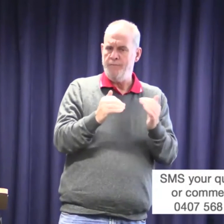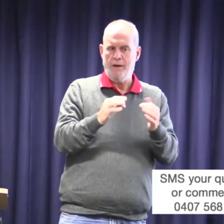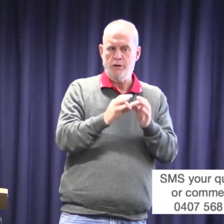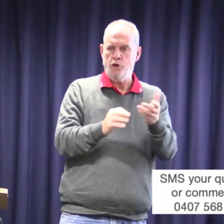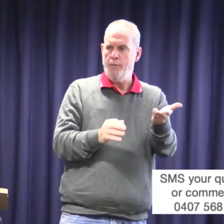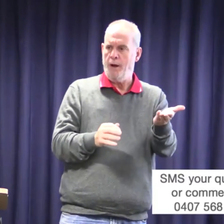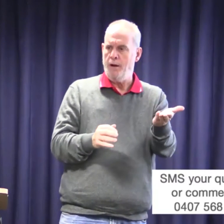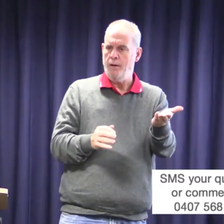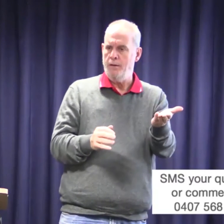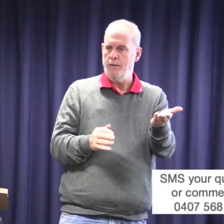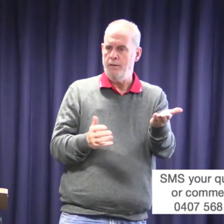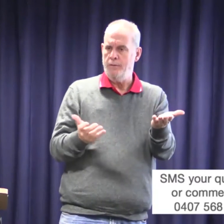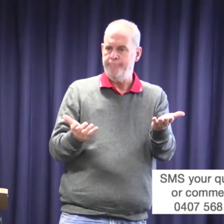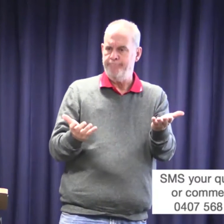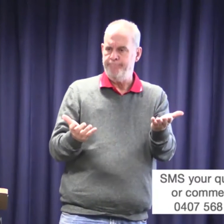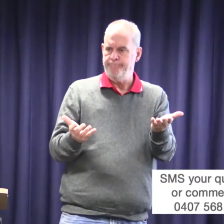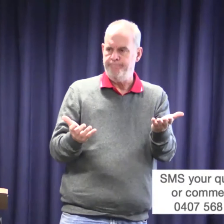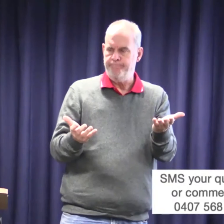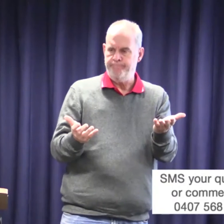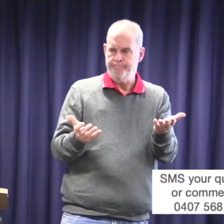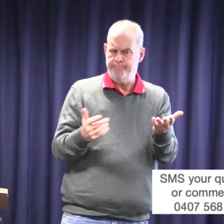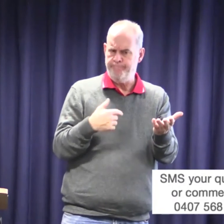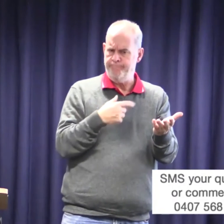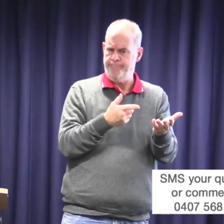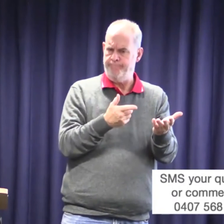they're confused. I don't think it's fair on our interpreters.